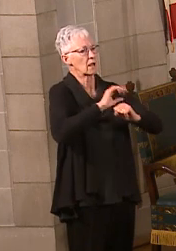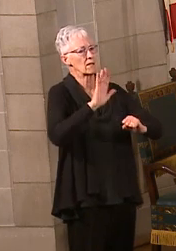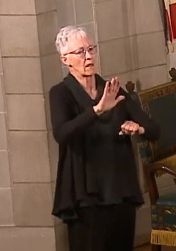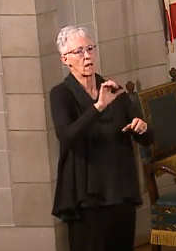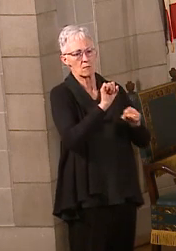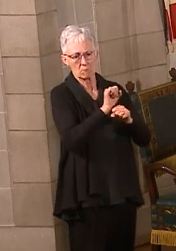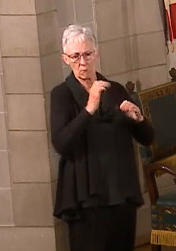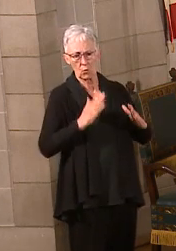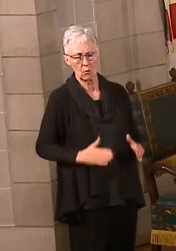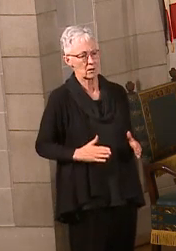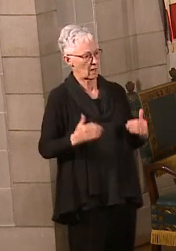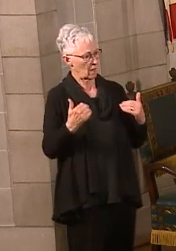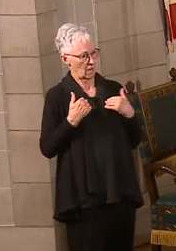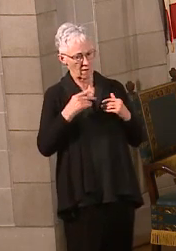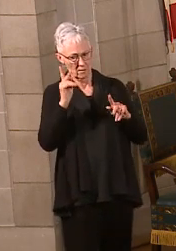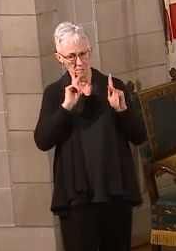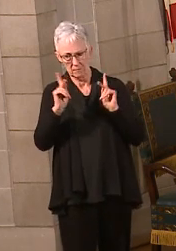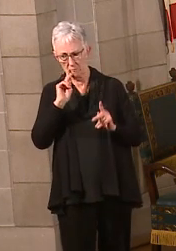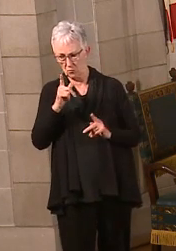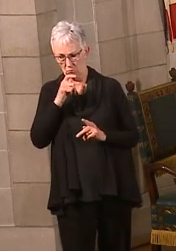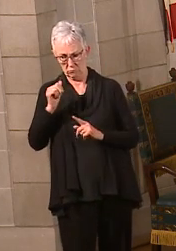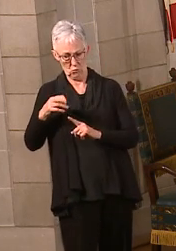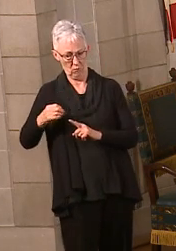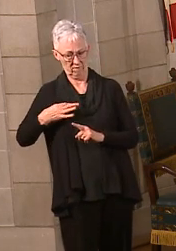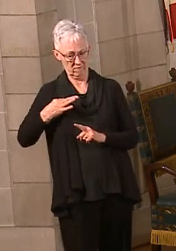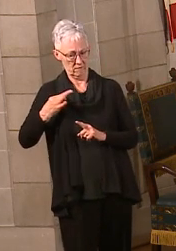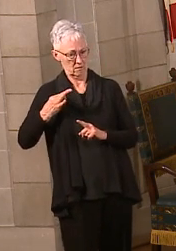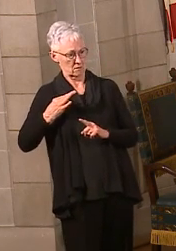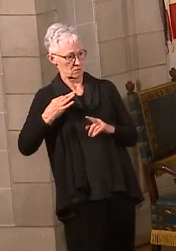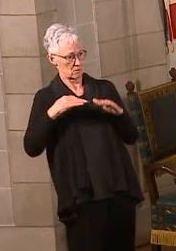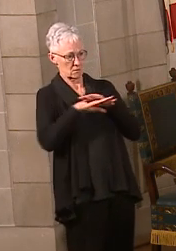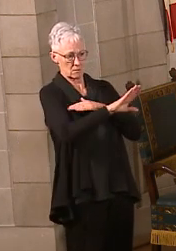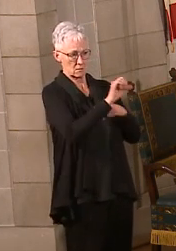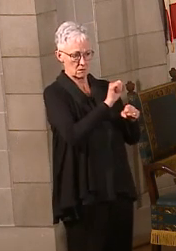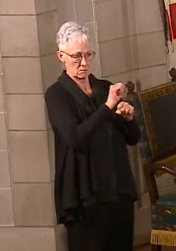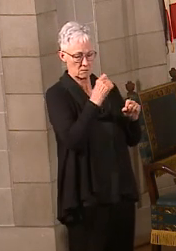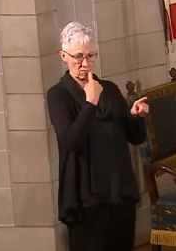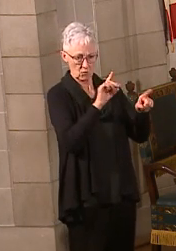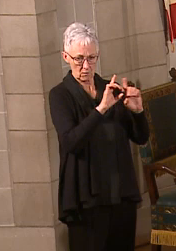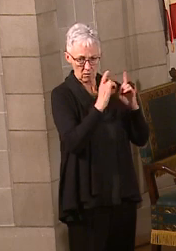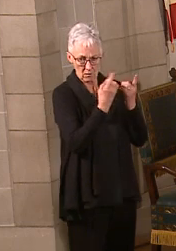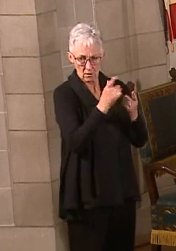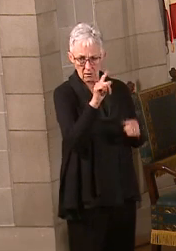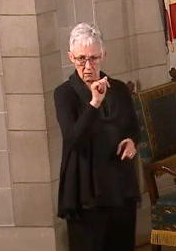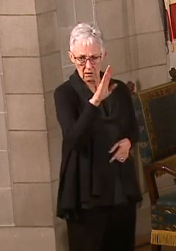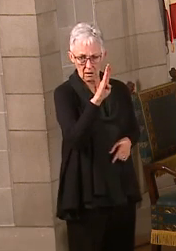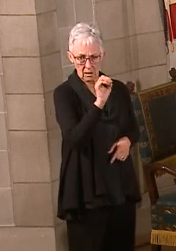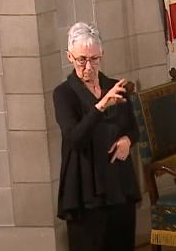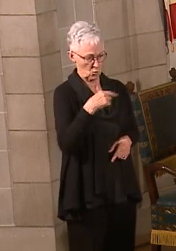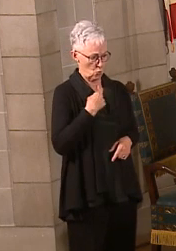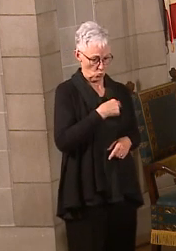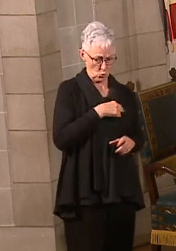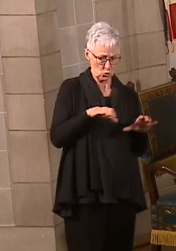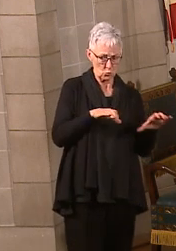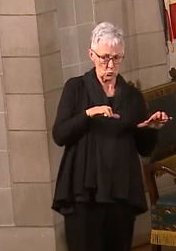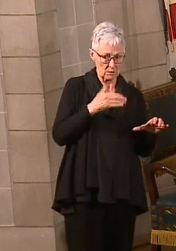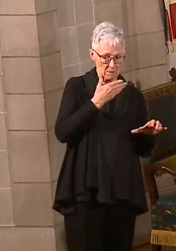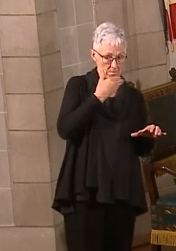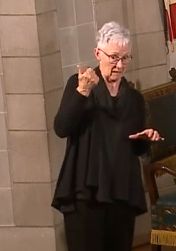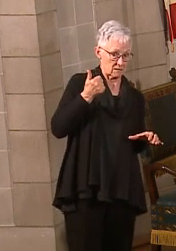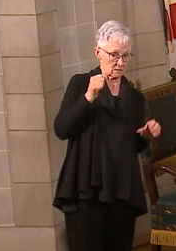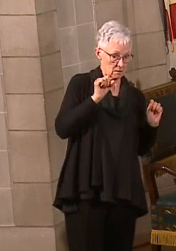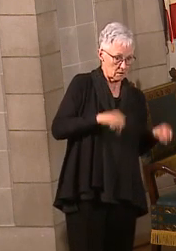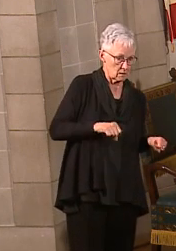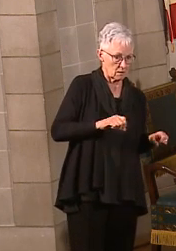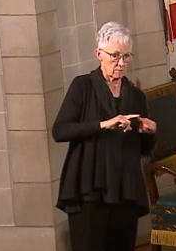We got people who are volunteering to go work at the Department of Labor. So, we're doing the best job we can. But hey, I got to remind everybody, we